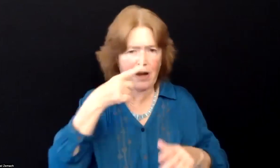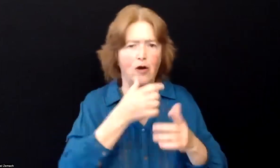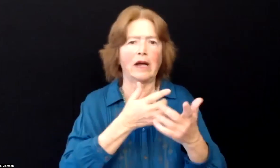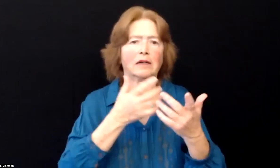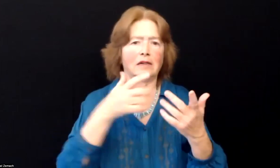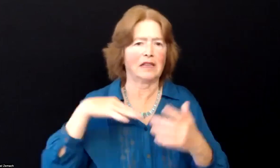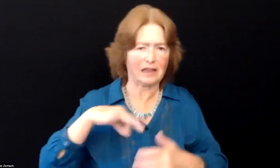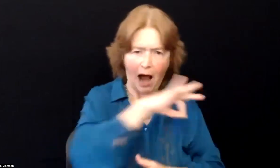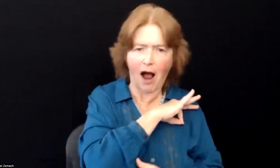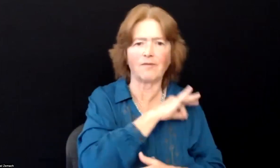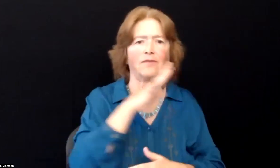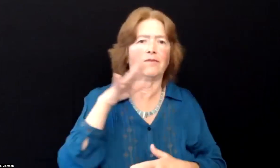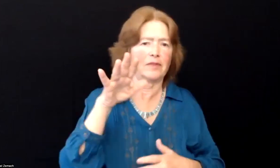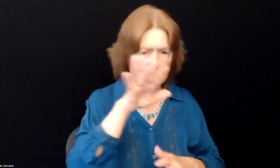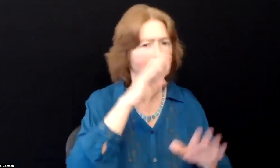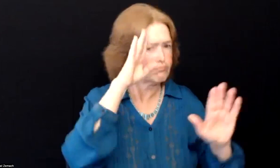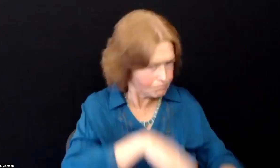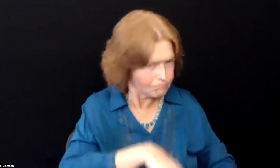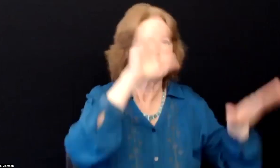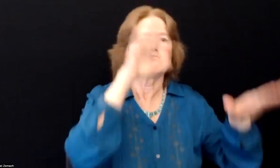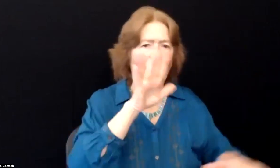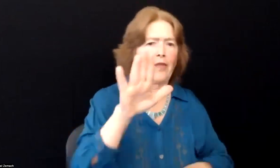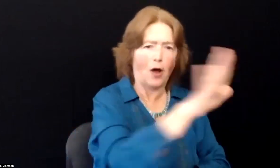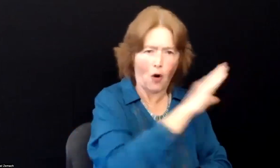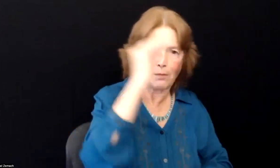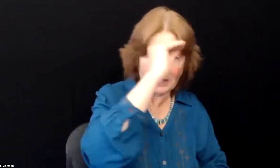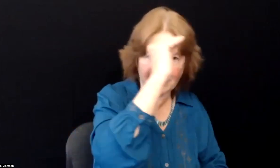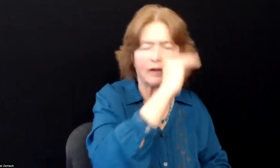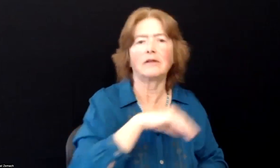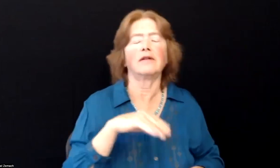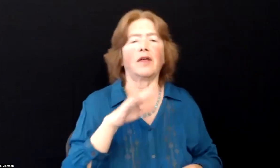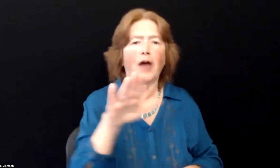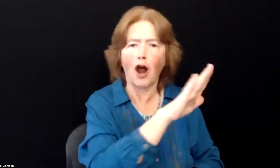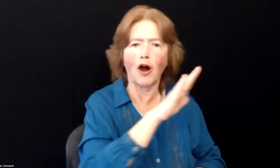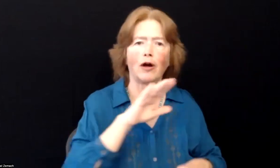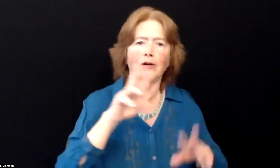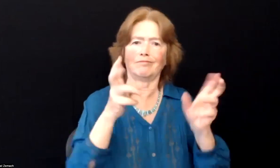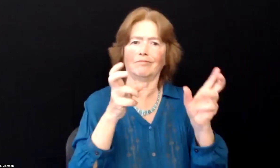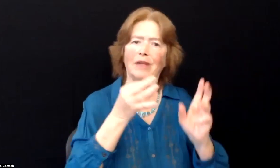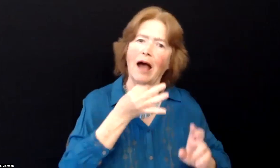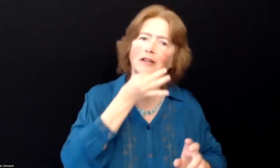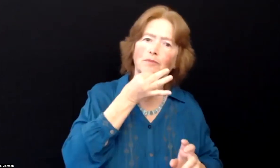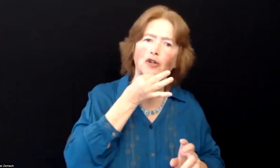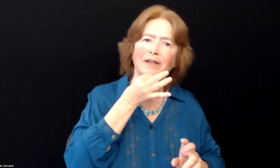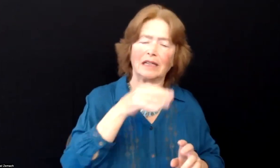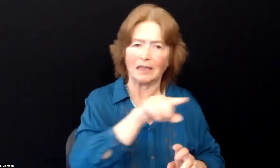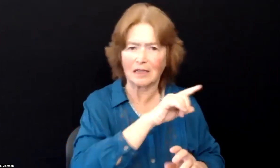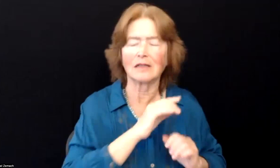and following what hearing staff say and hearing administrators say and following those opinions and those people